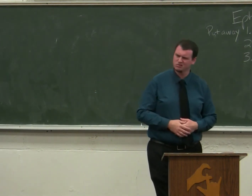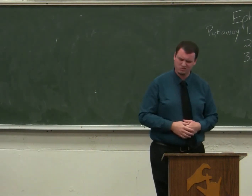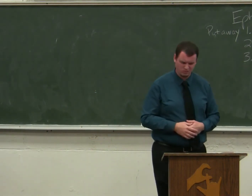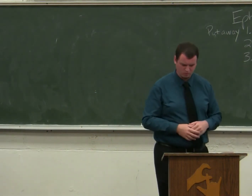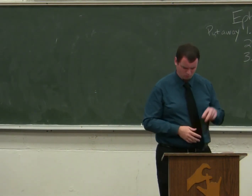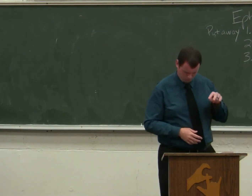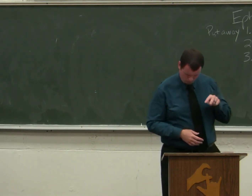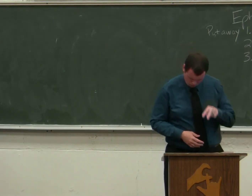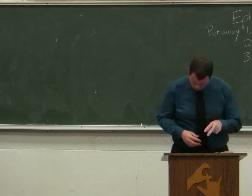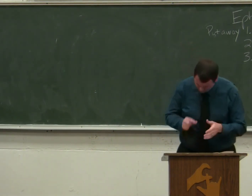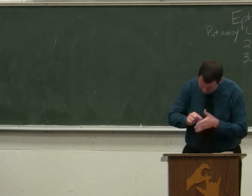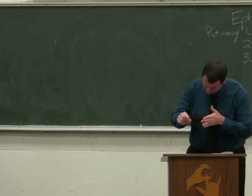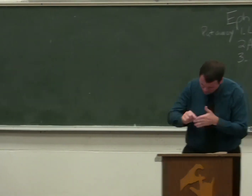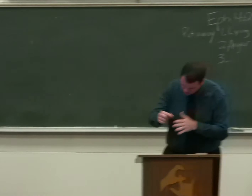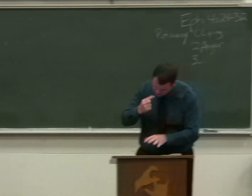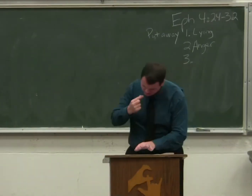But it's not right.